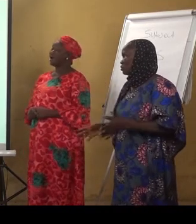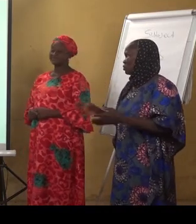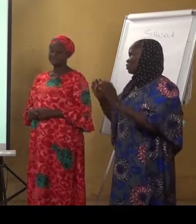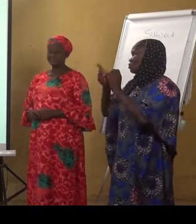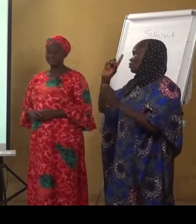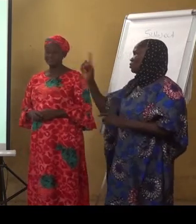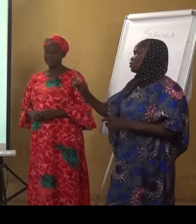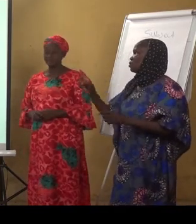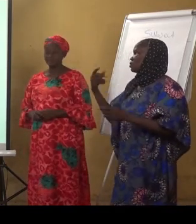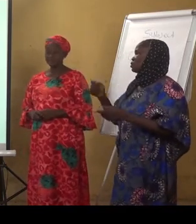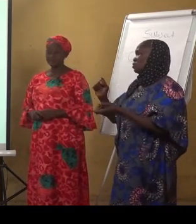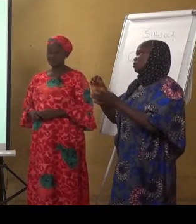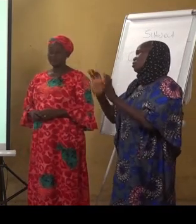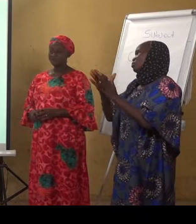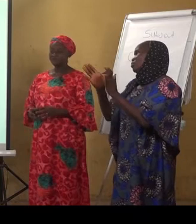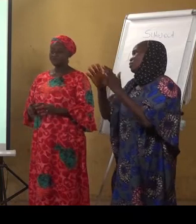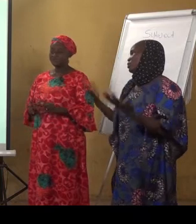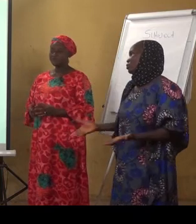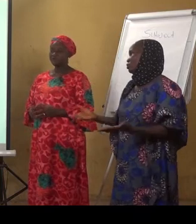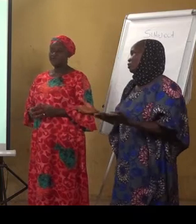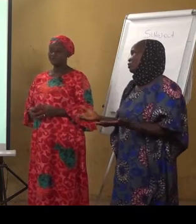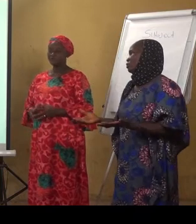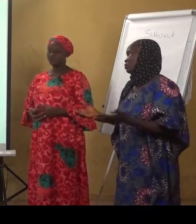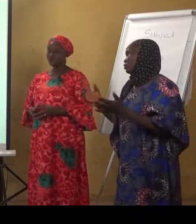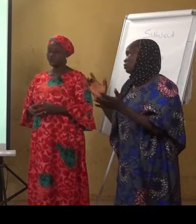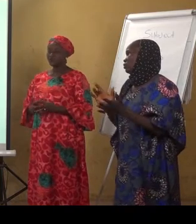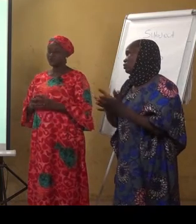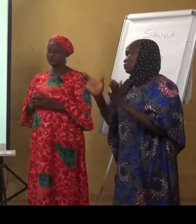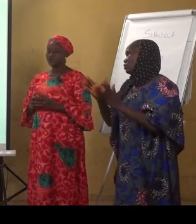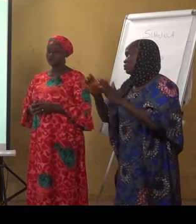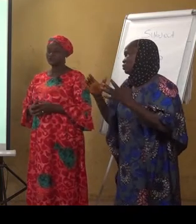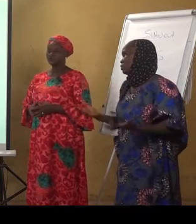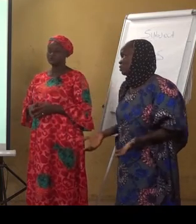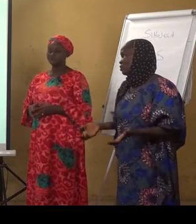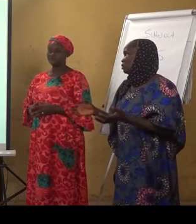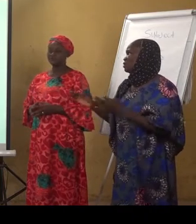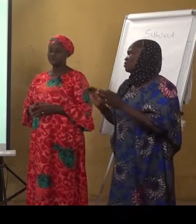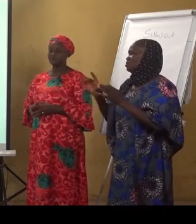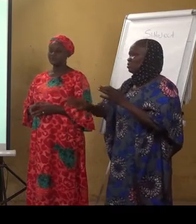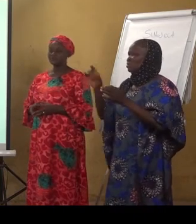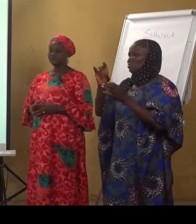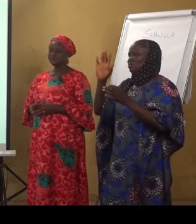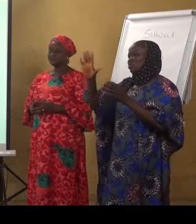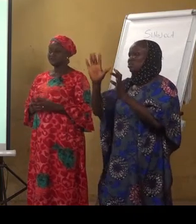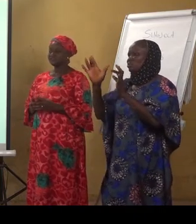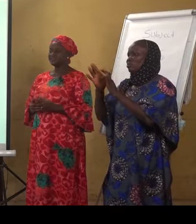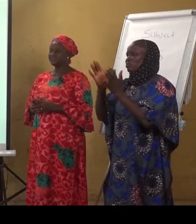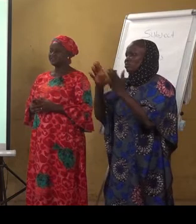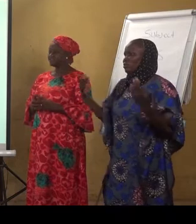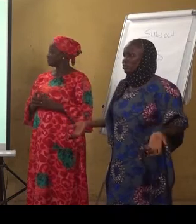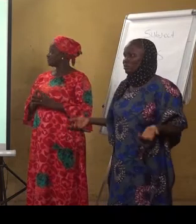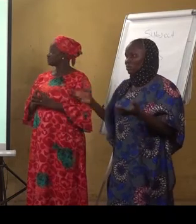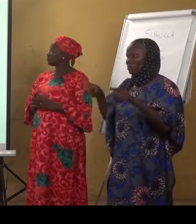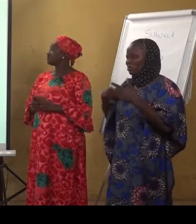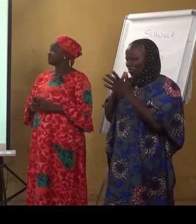number one is the Bible. If you take your Bible, go straight to the book of Philemon. You will see